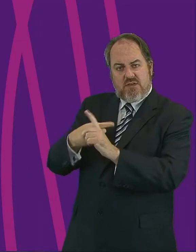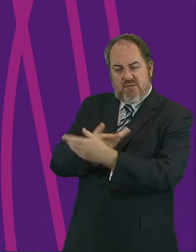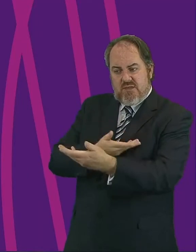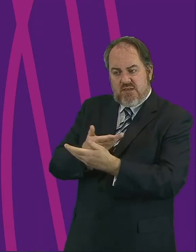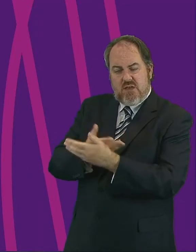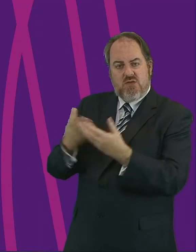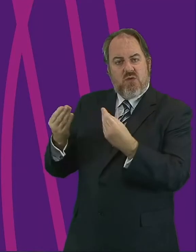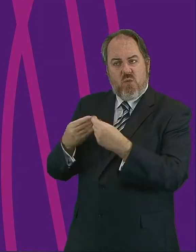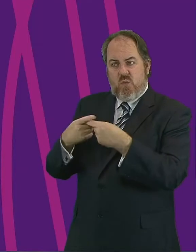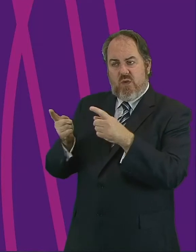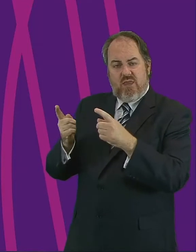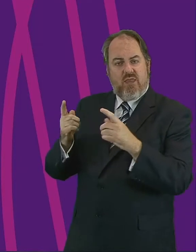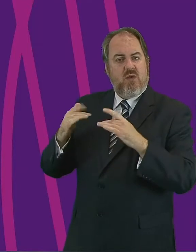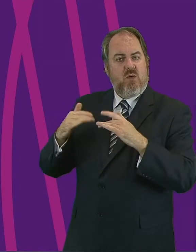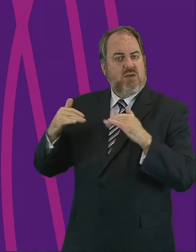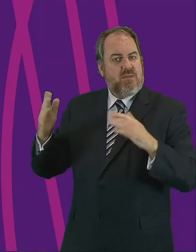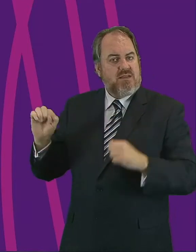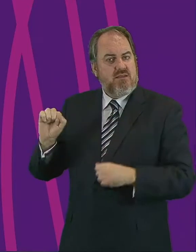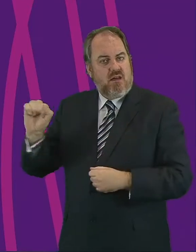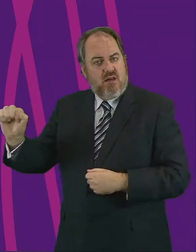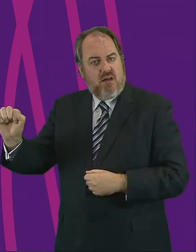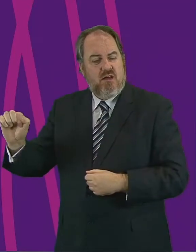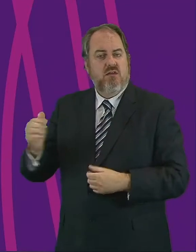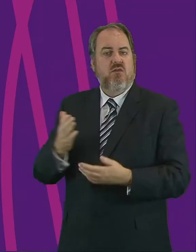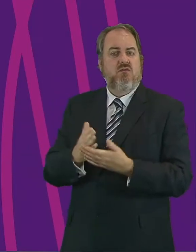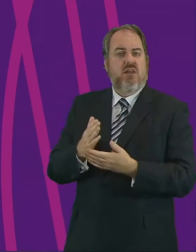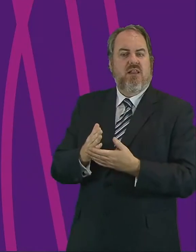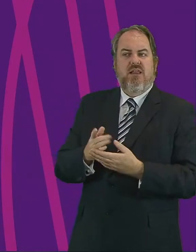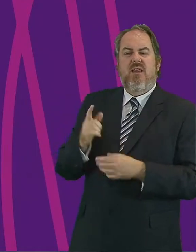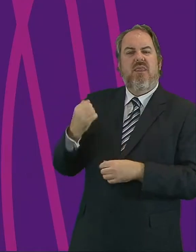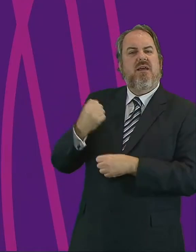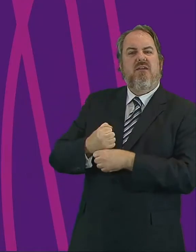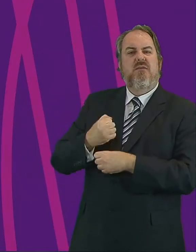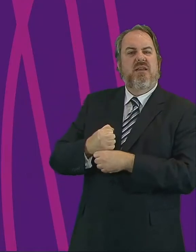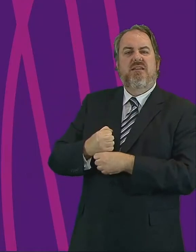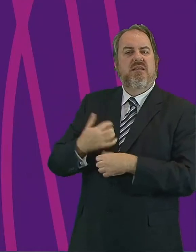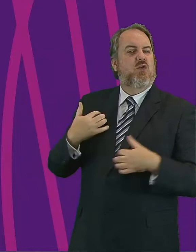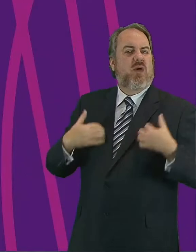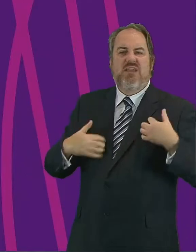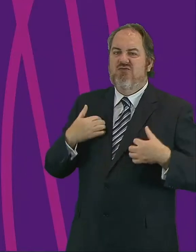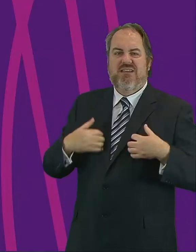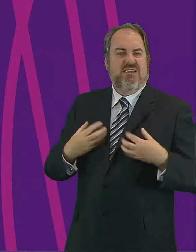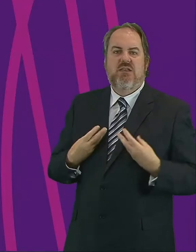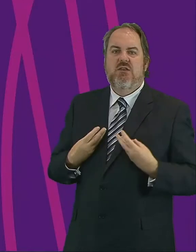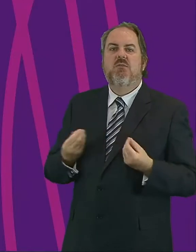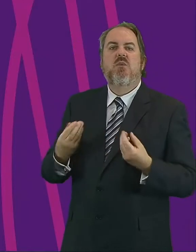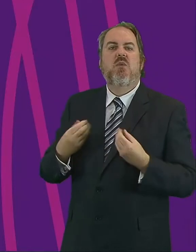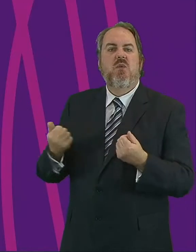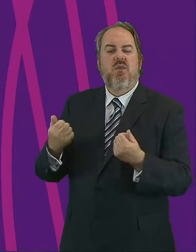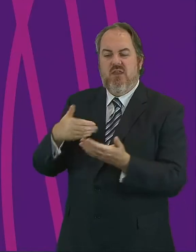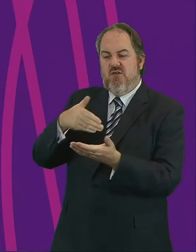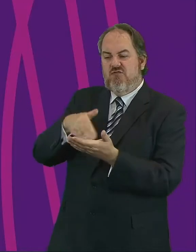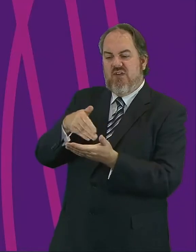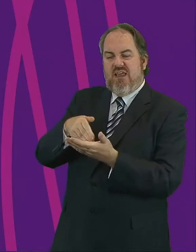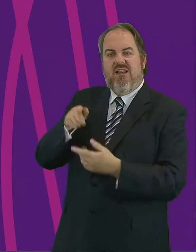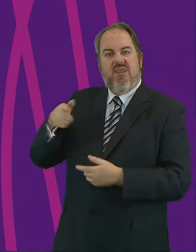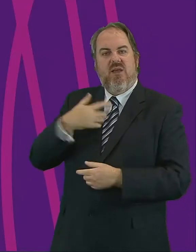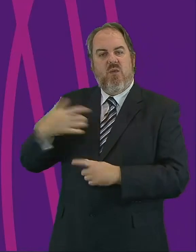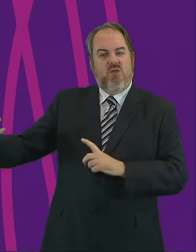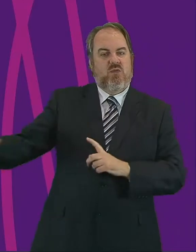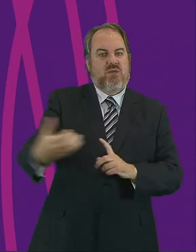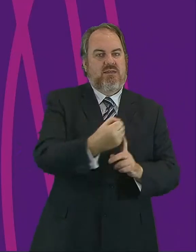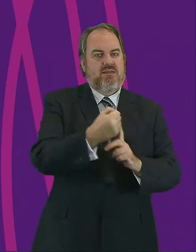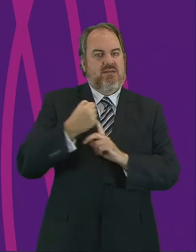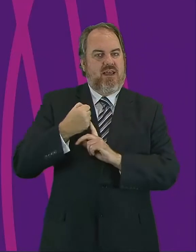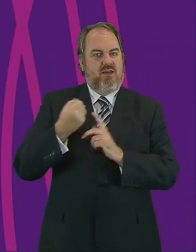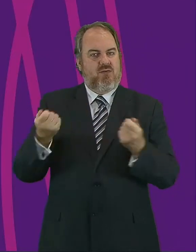Westminster. What the UK government wants is not smooth trade, but to take back control. And not just from the EU, but from